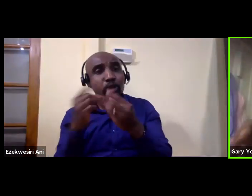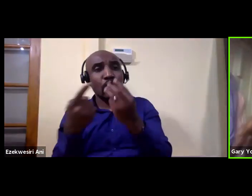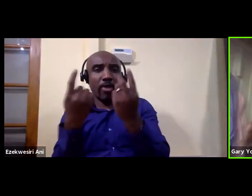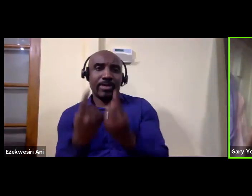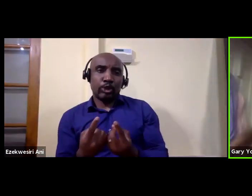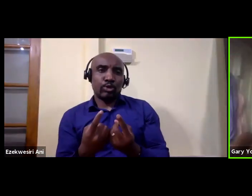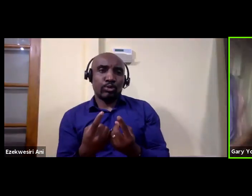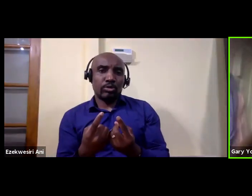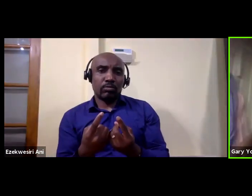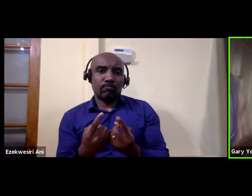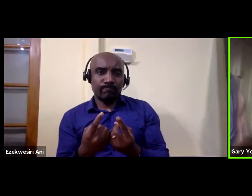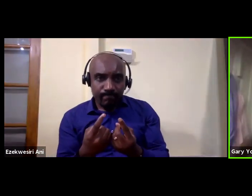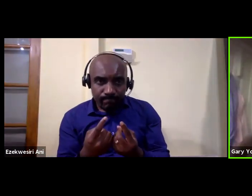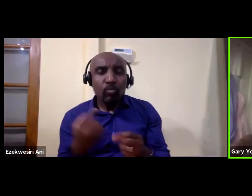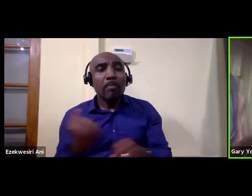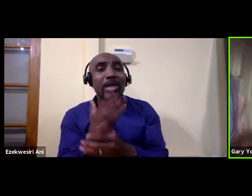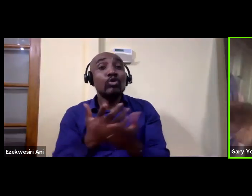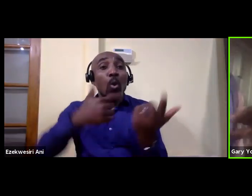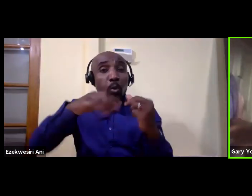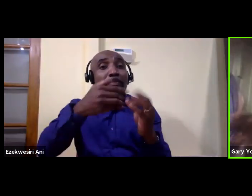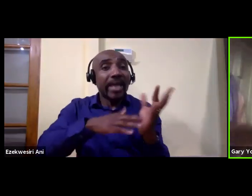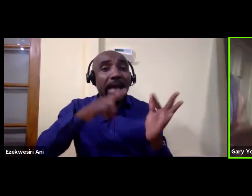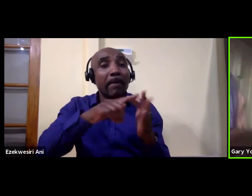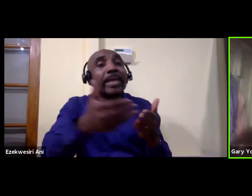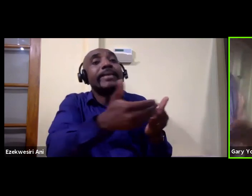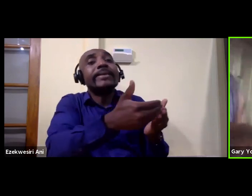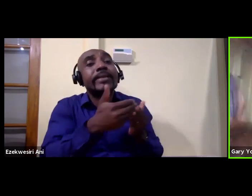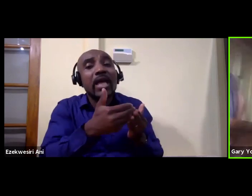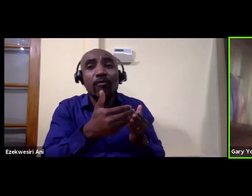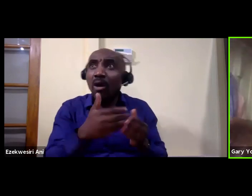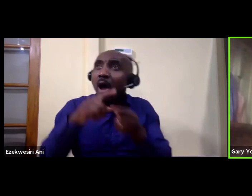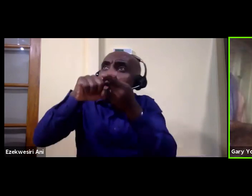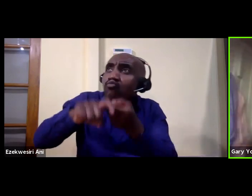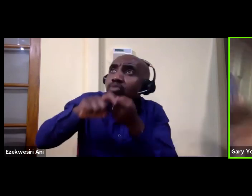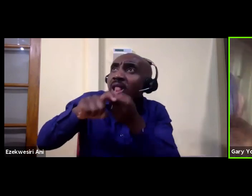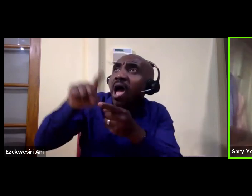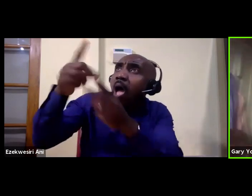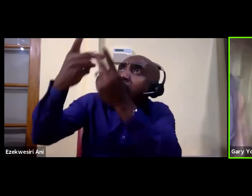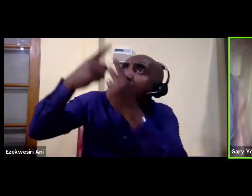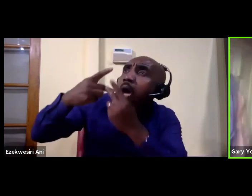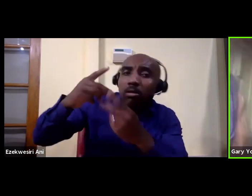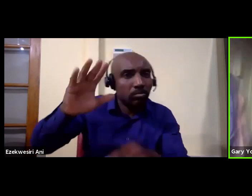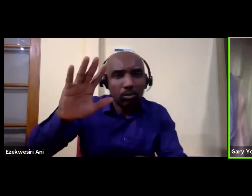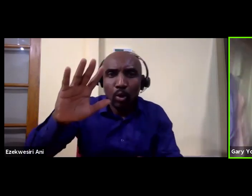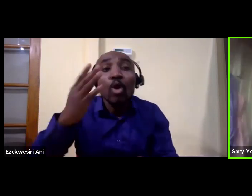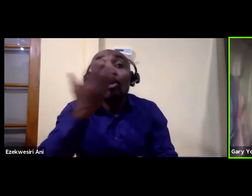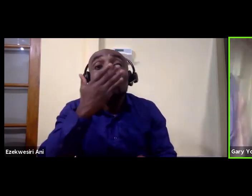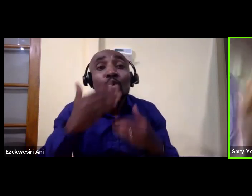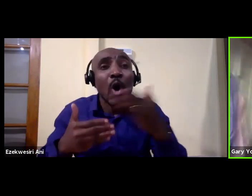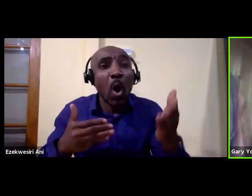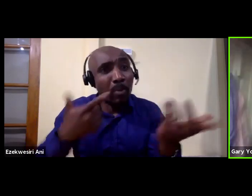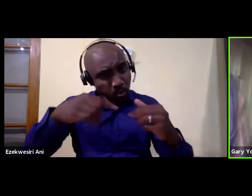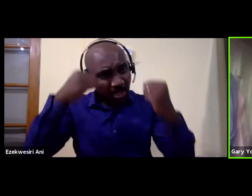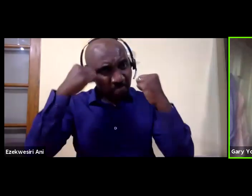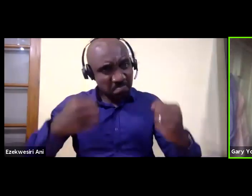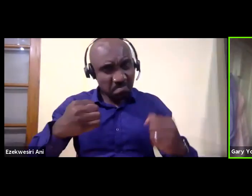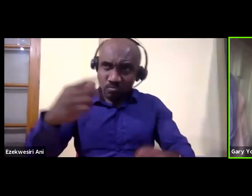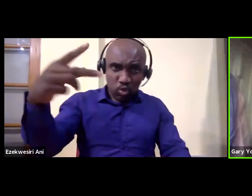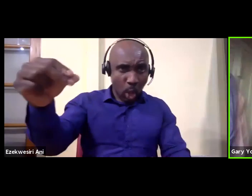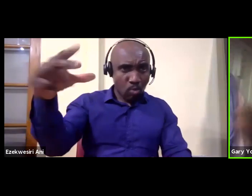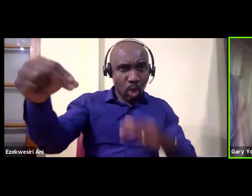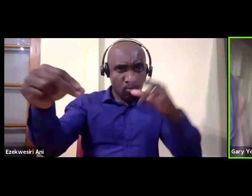to ensure that we are safe and not to rely on them to keep us safe. If they open the schools, we don't have to go to school. We don't have to send our kids